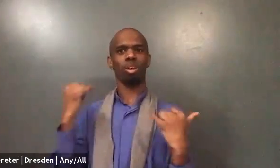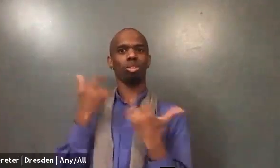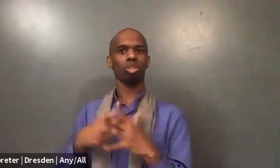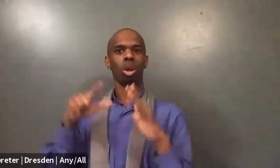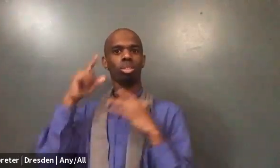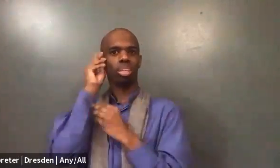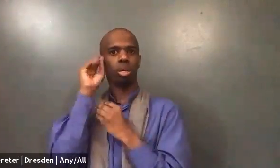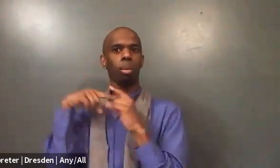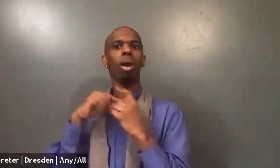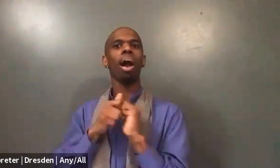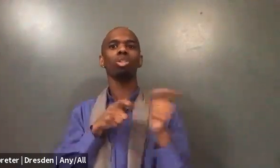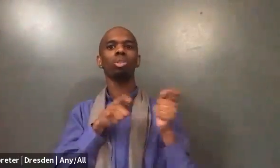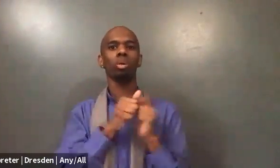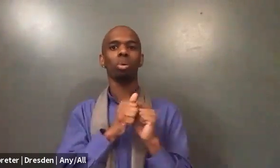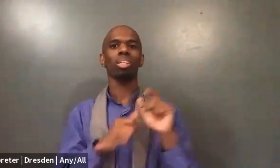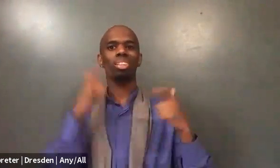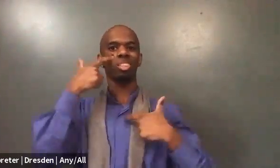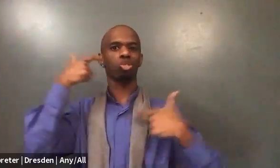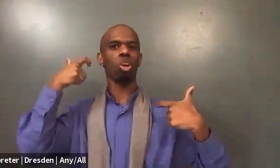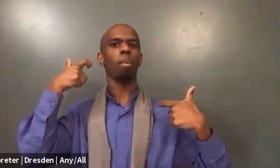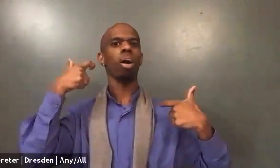I'll pass it along to you, Rebecca.